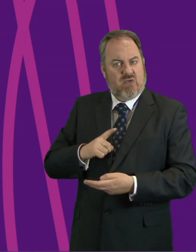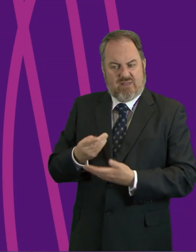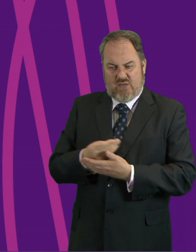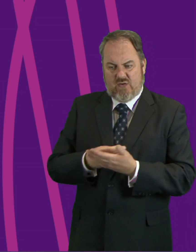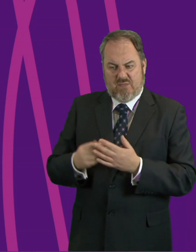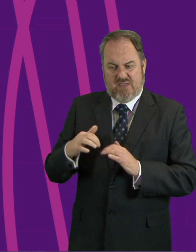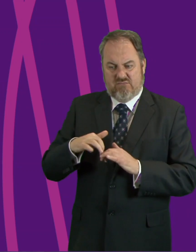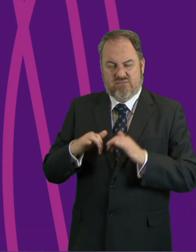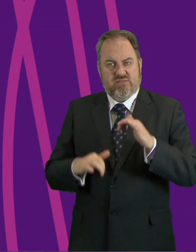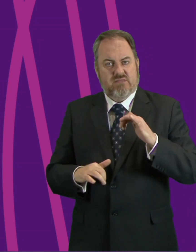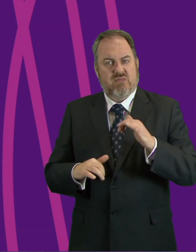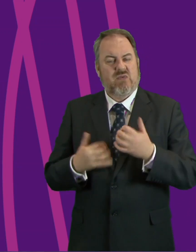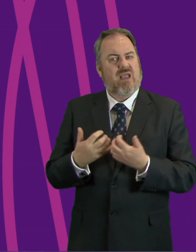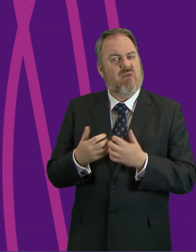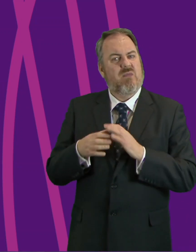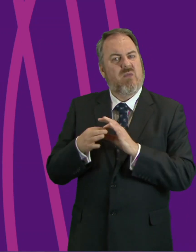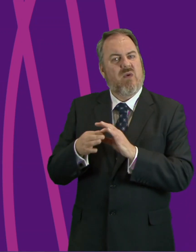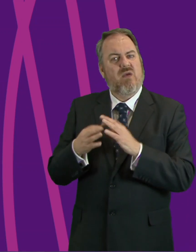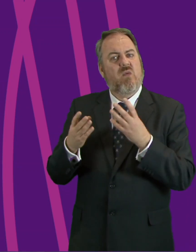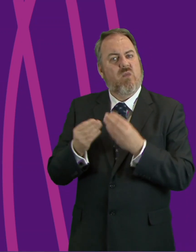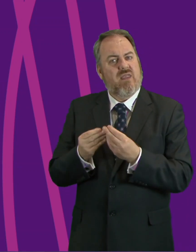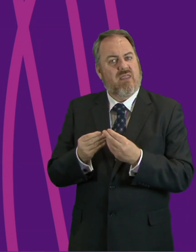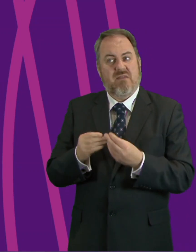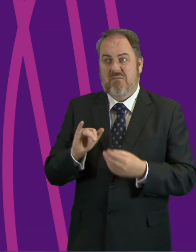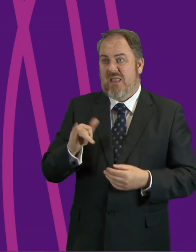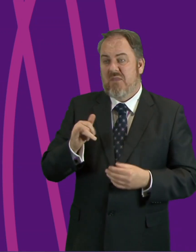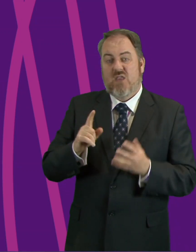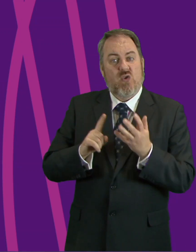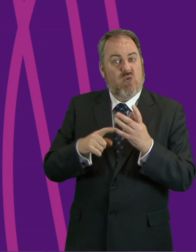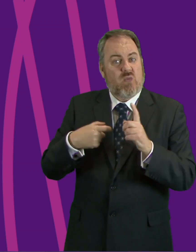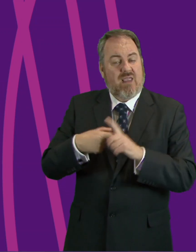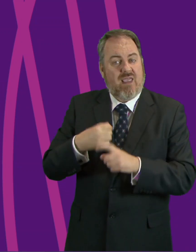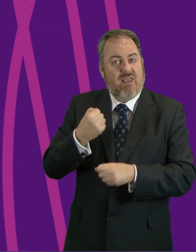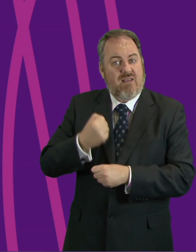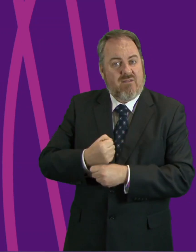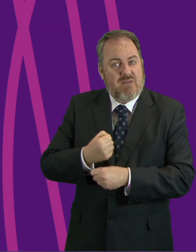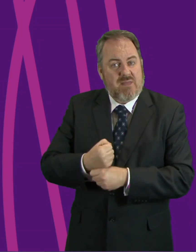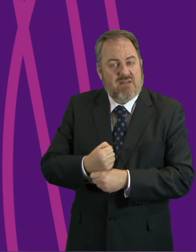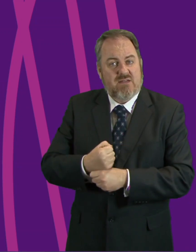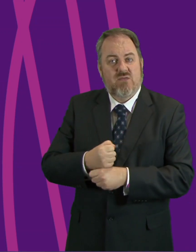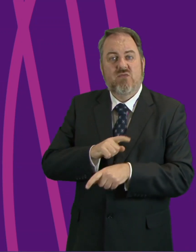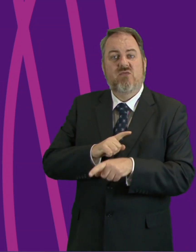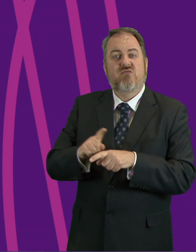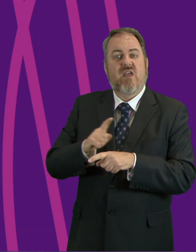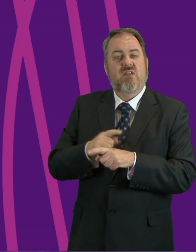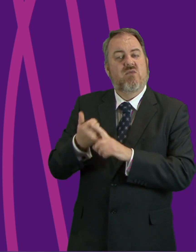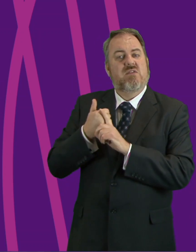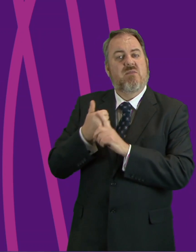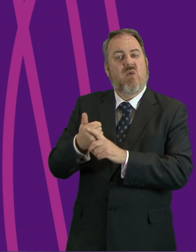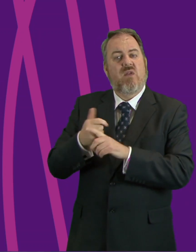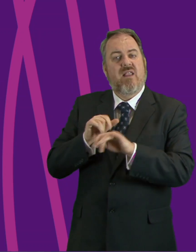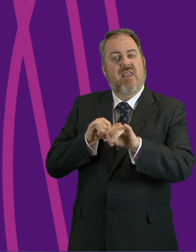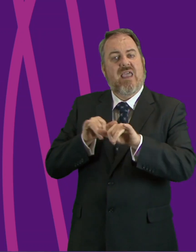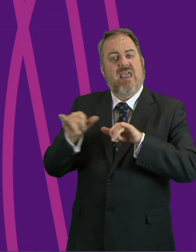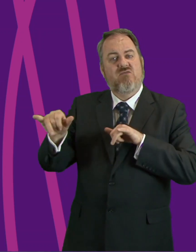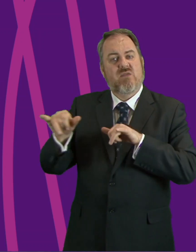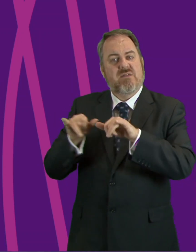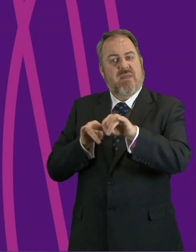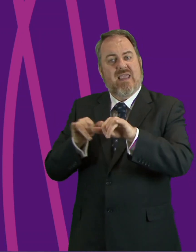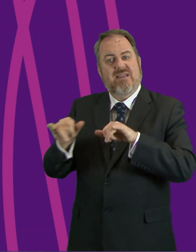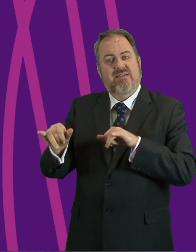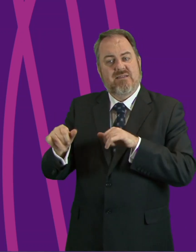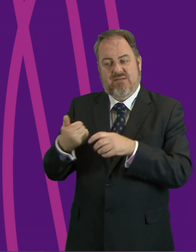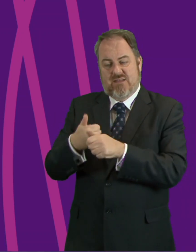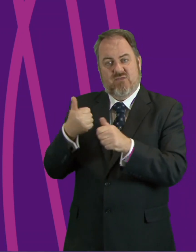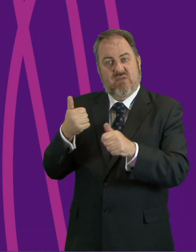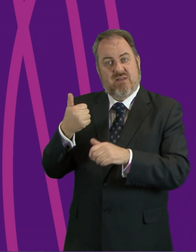in cooperation with the UK Government if necessary, to assist our increasingly vulnerable aerospace industry, half of which is based in Ayrshire